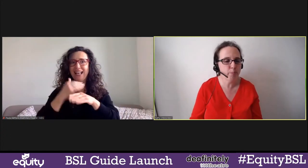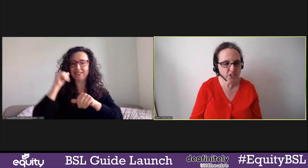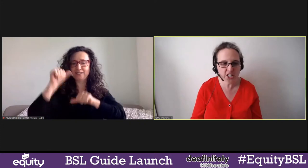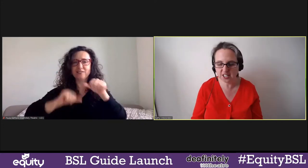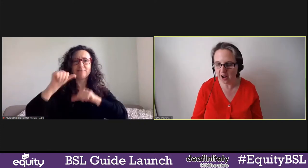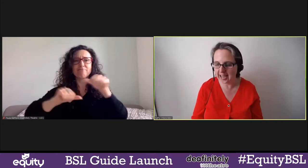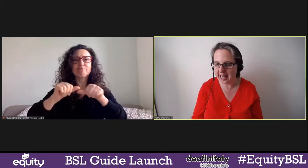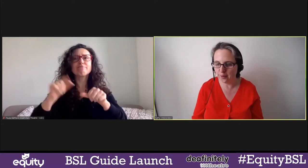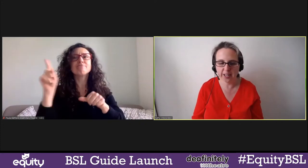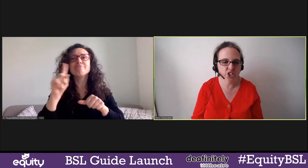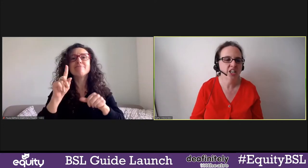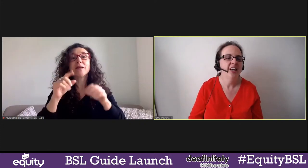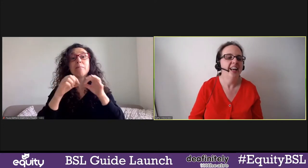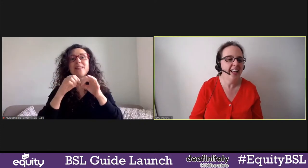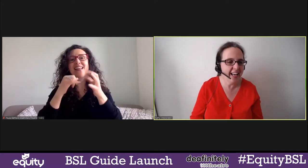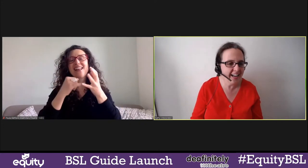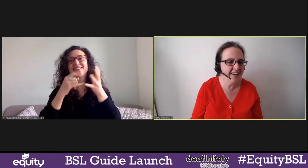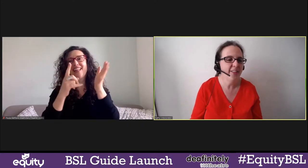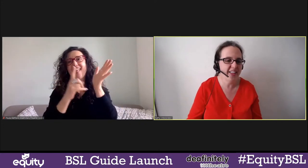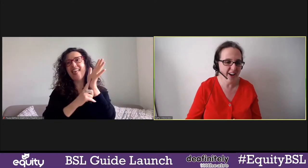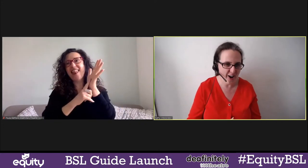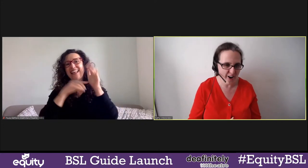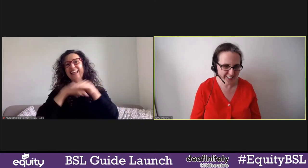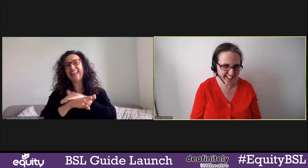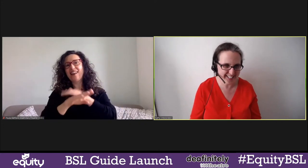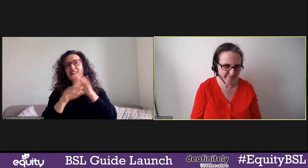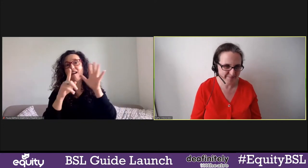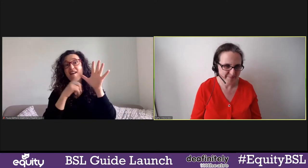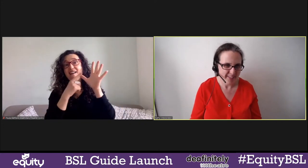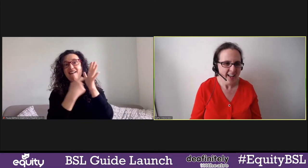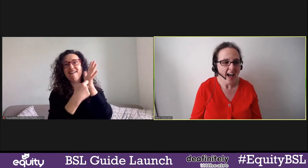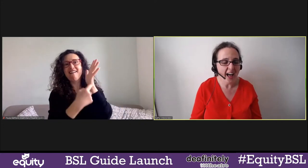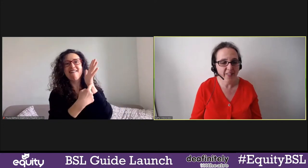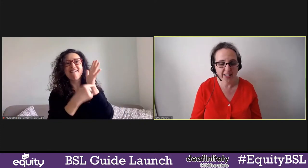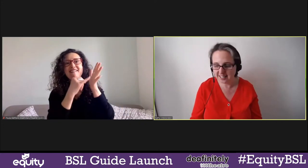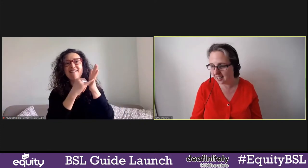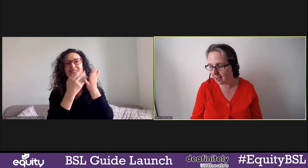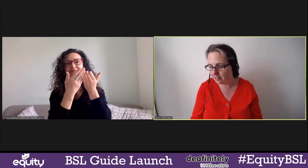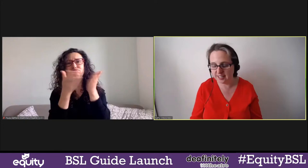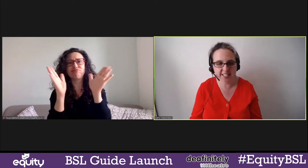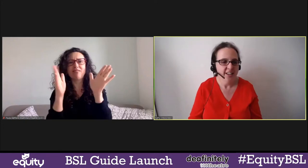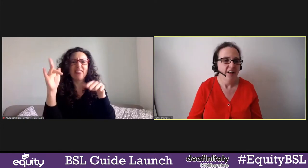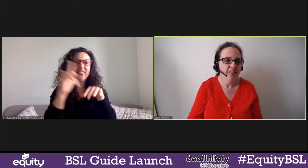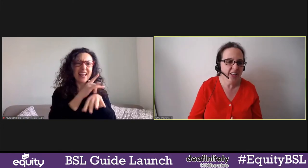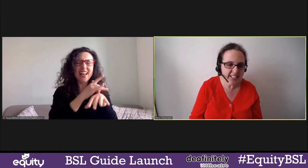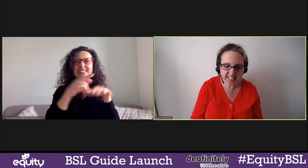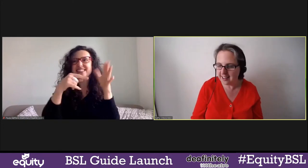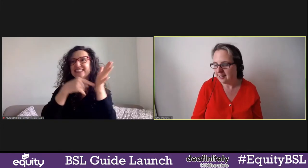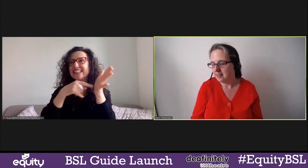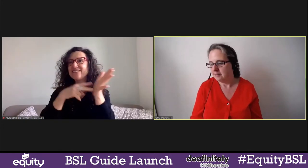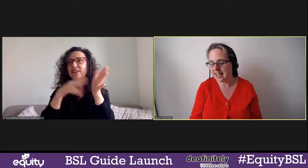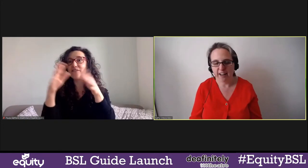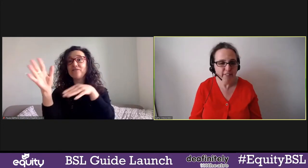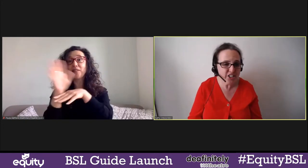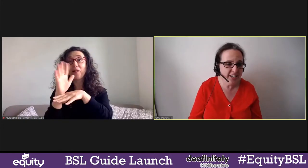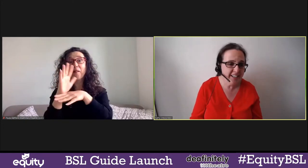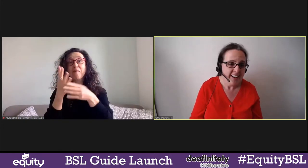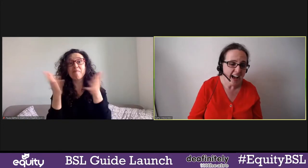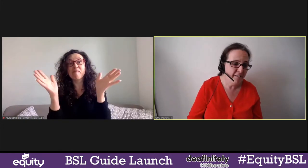British Sign Language in the Arts. And this covers theatre, television, and